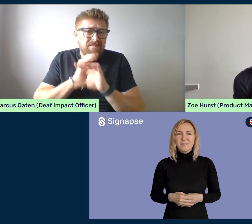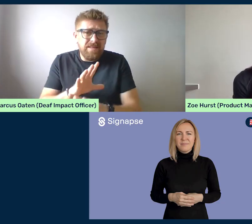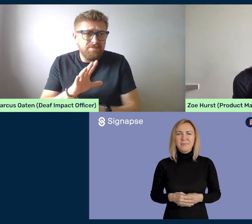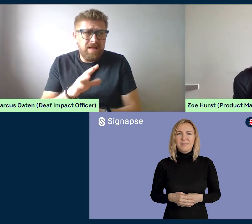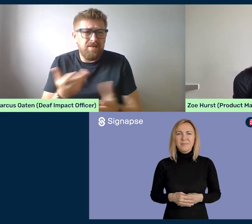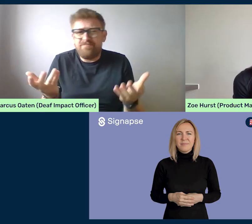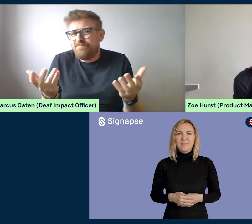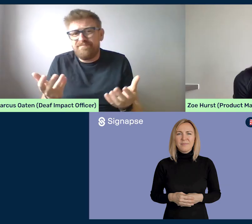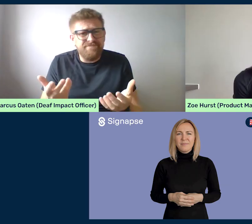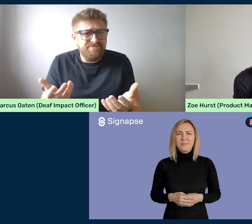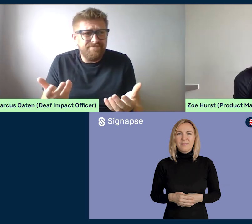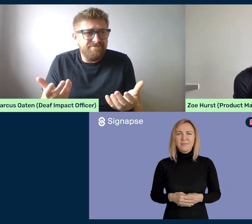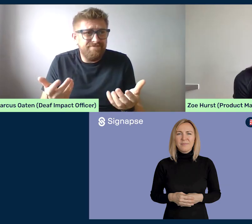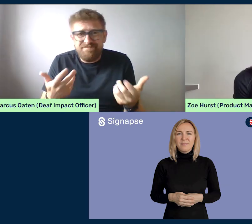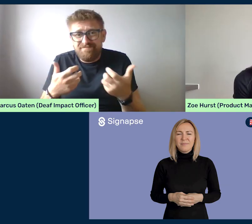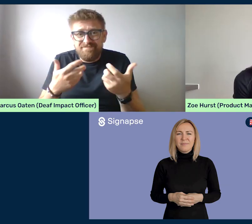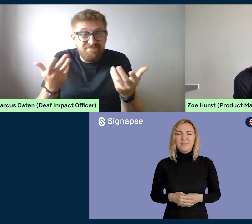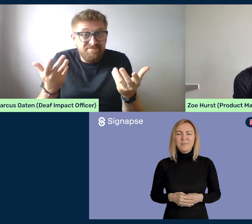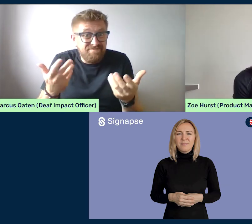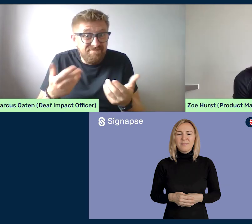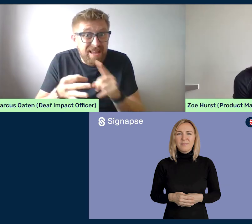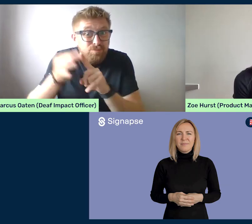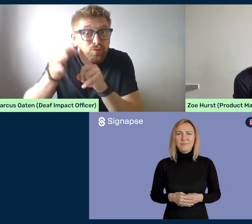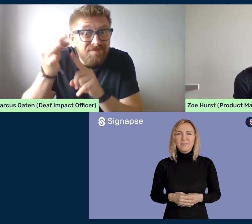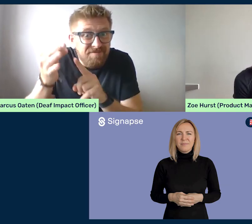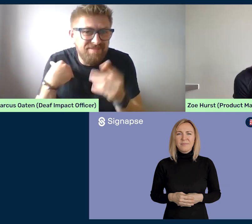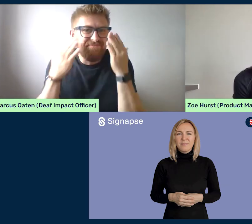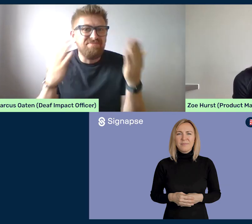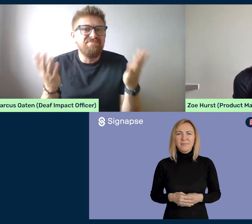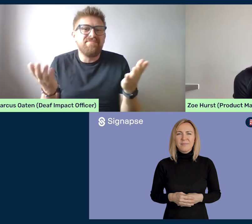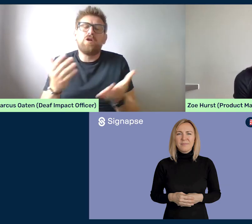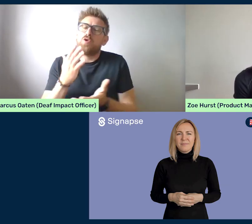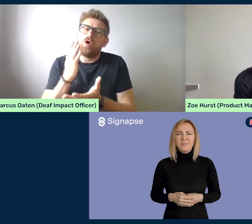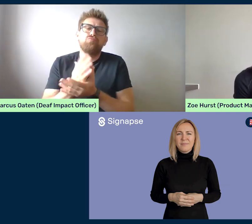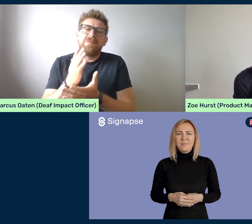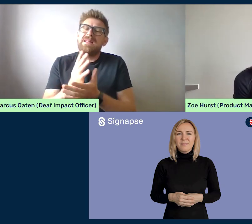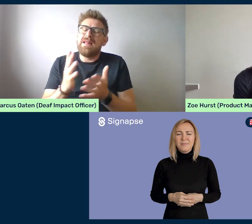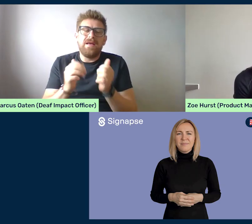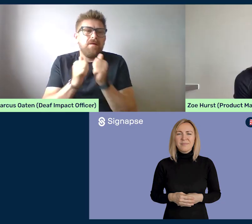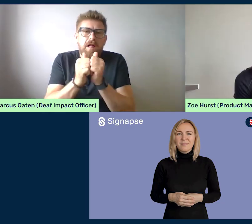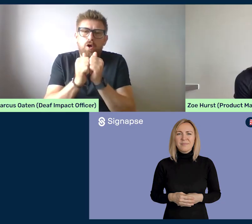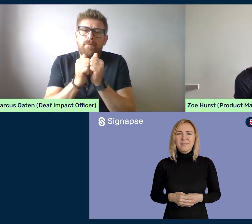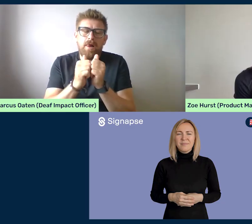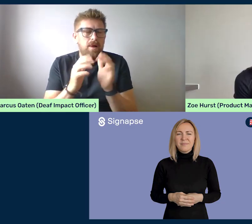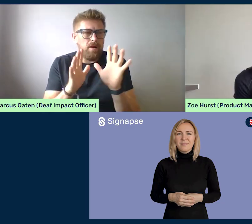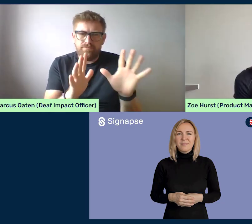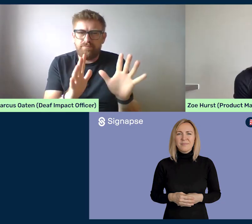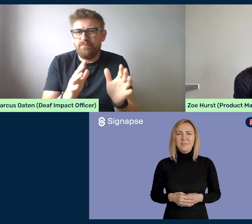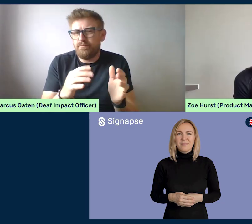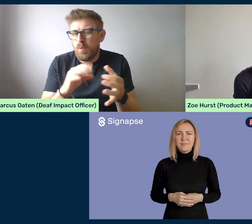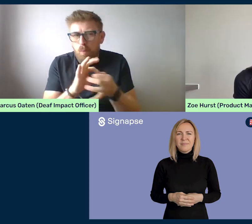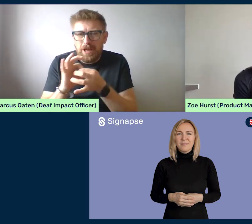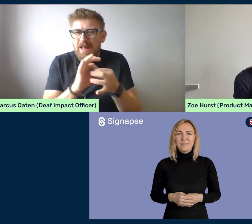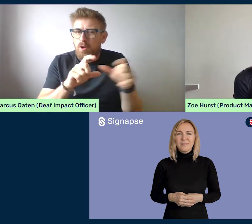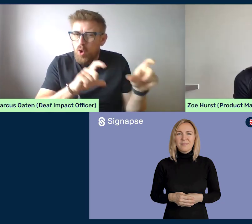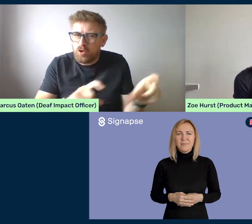There's no no better feedback than honest feedback. That Yeah. improves things. We hope it improves